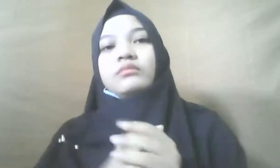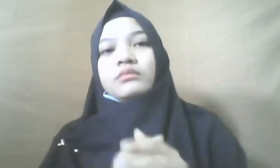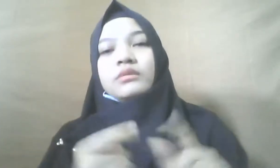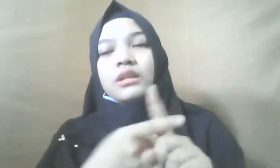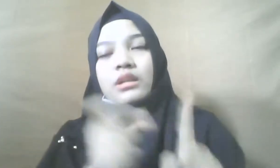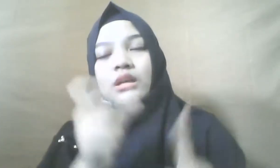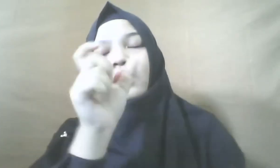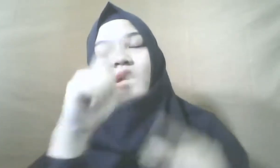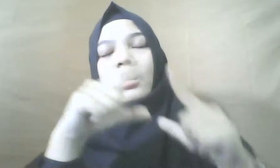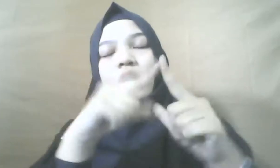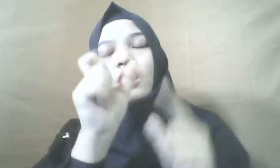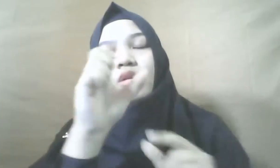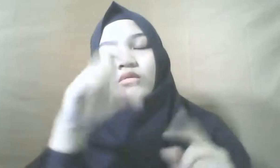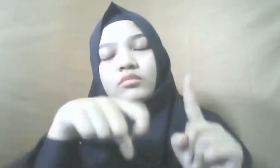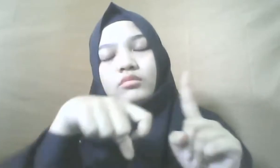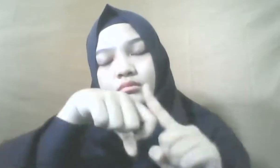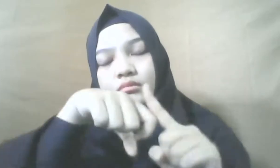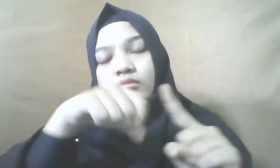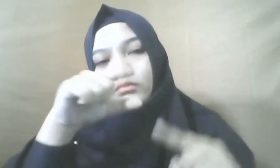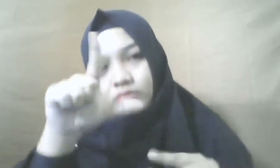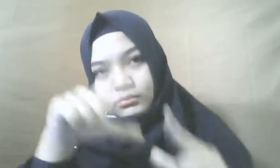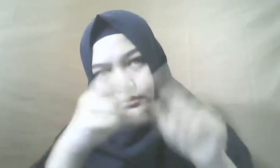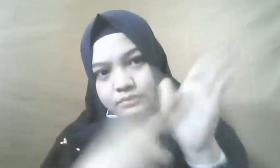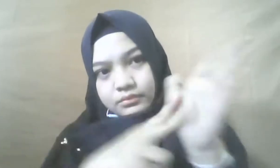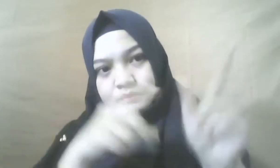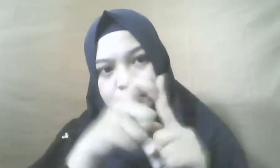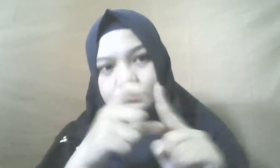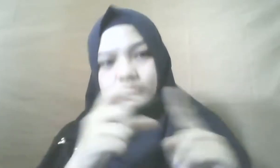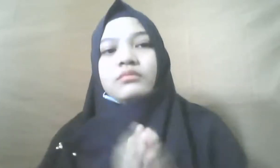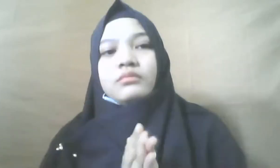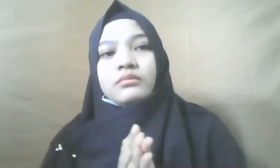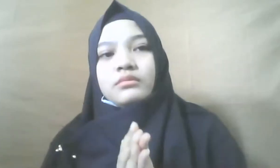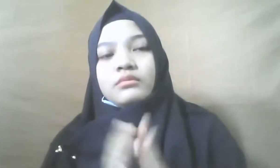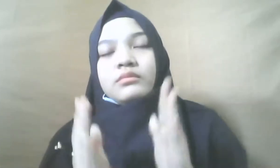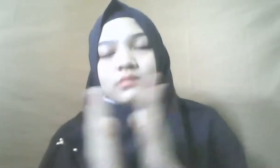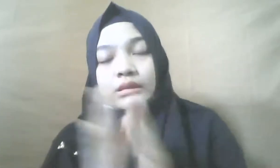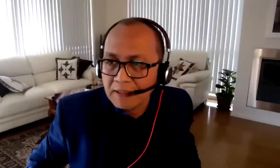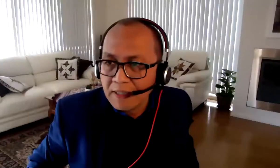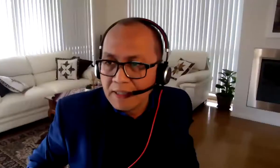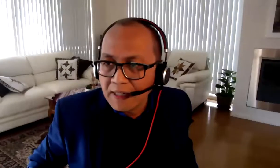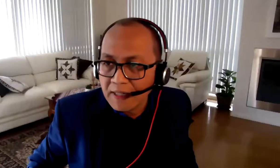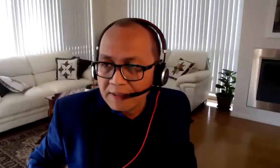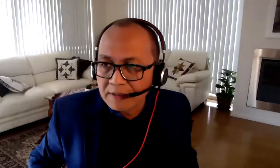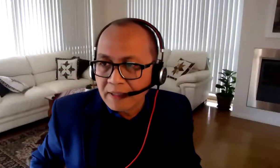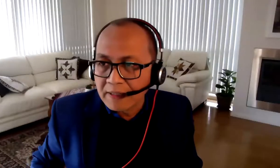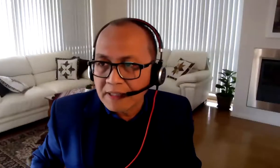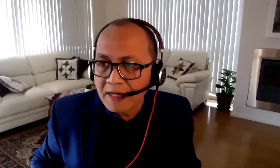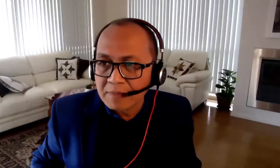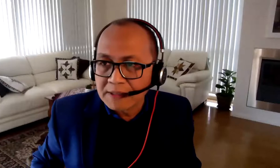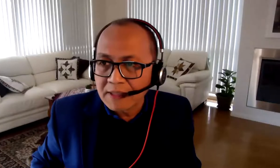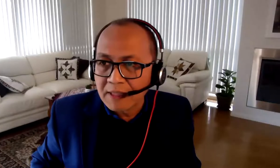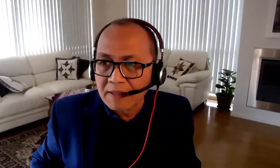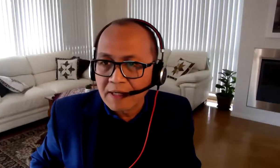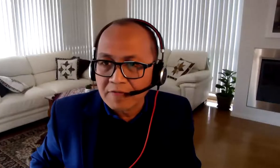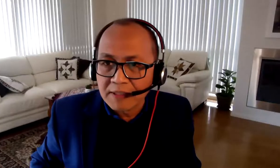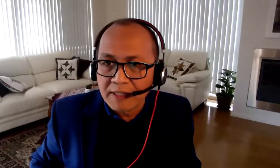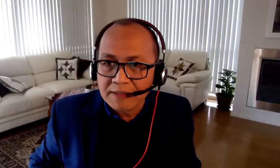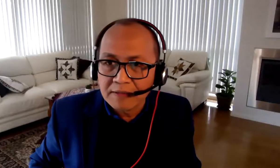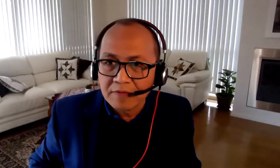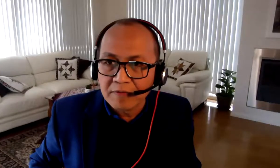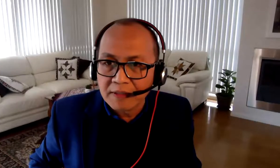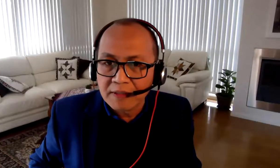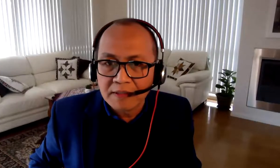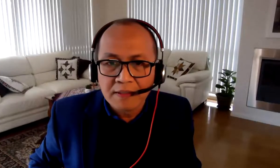Dr. Najmah from Universitas Sriwijaya. Dina and Slamet are